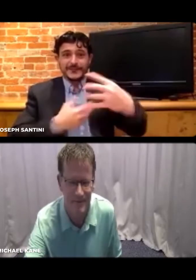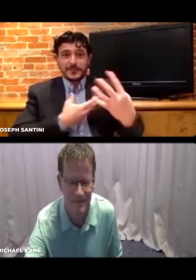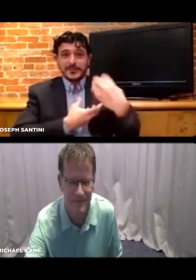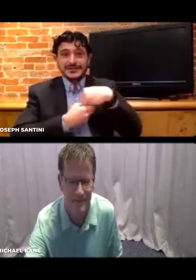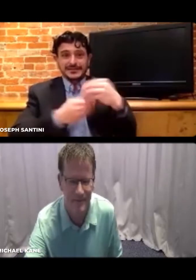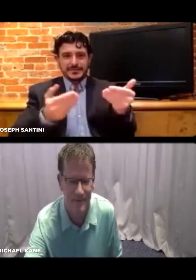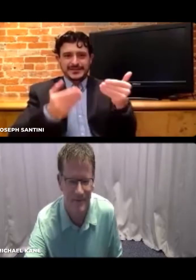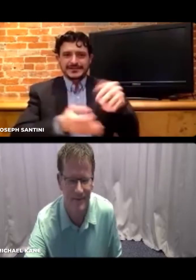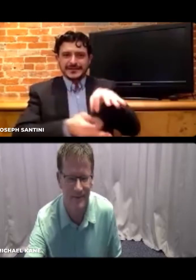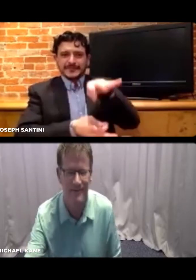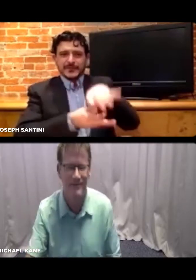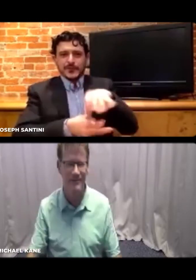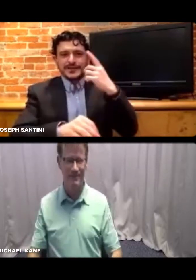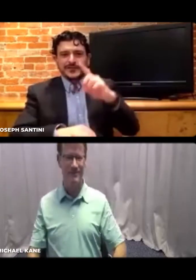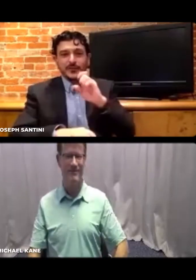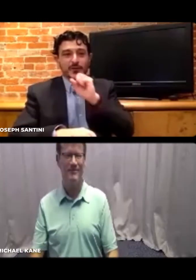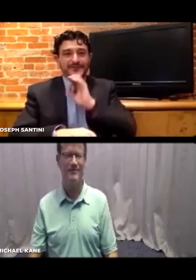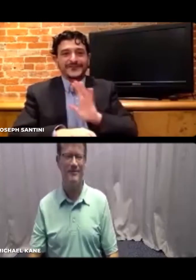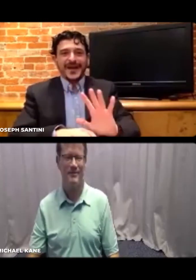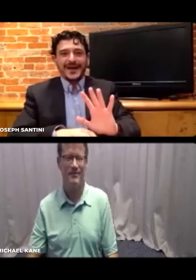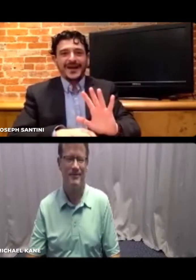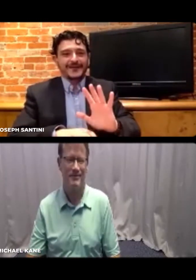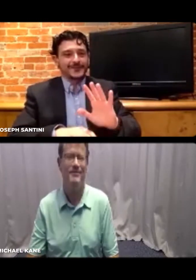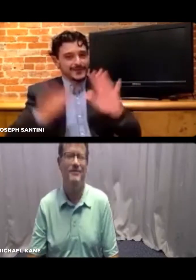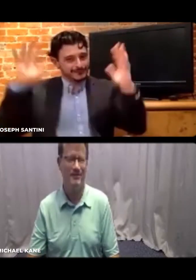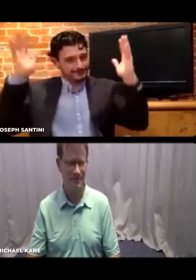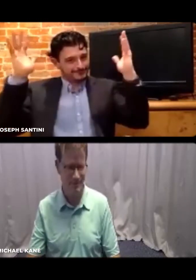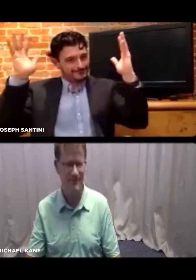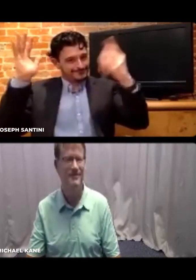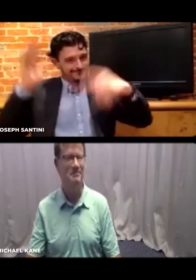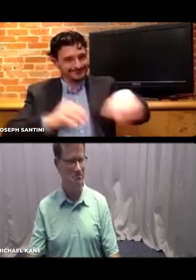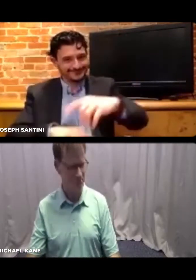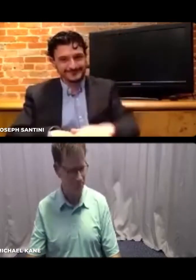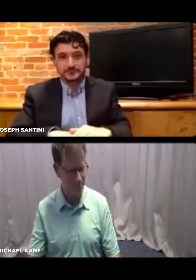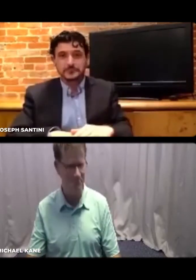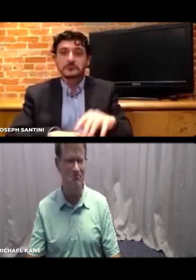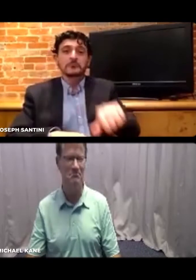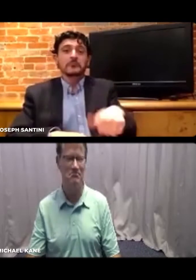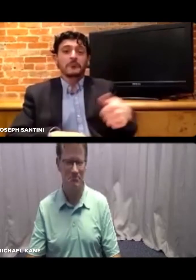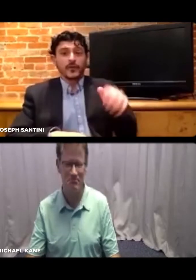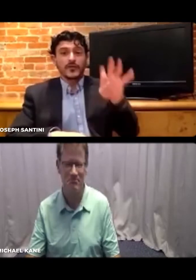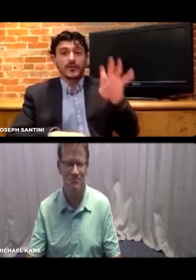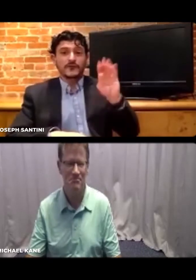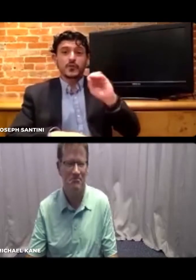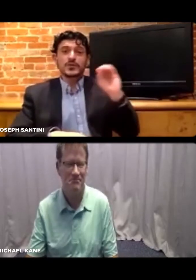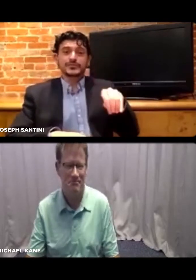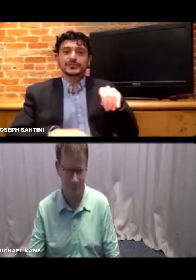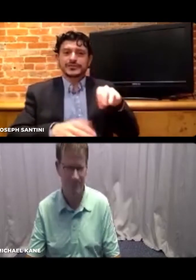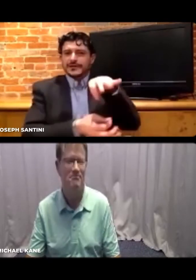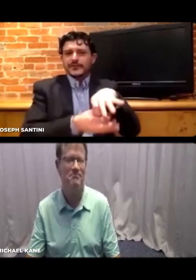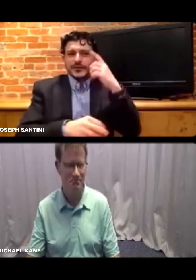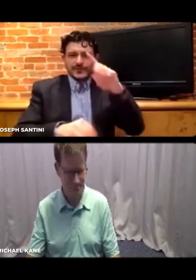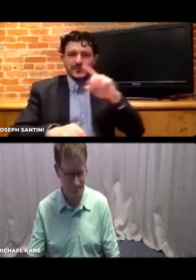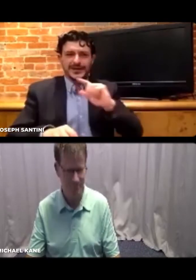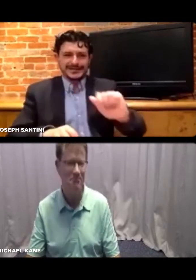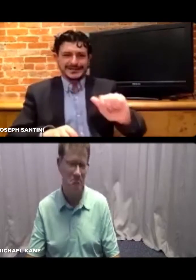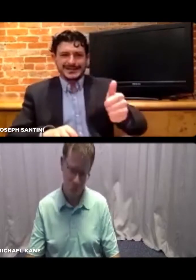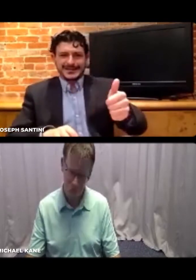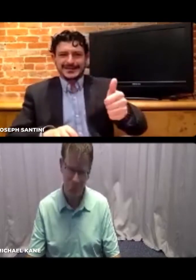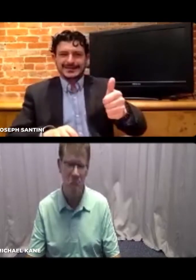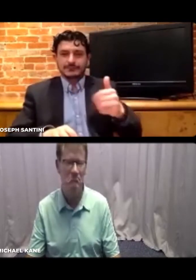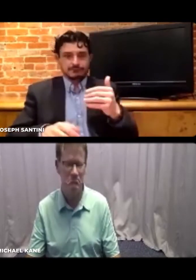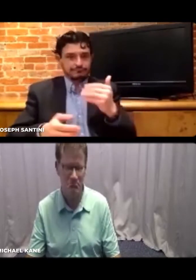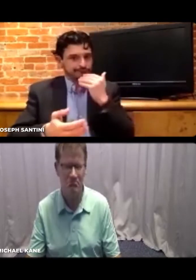say 5-year-olds. Yay, good for you folks. Another 40% voted for teaching kids about retirement at age 10,